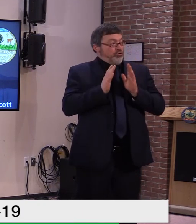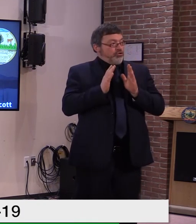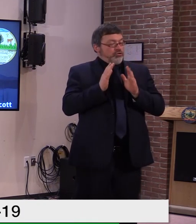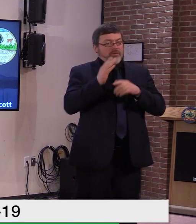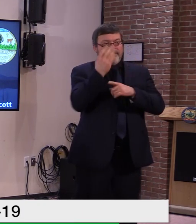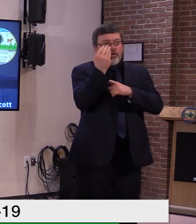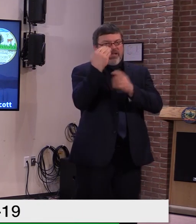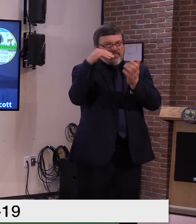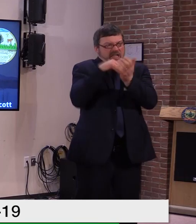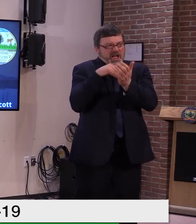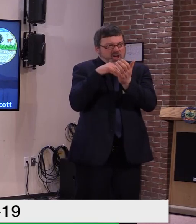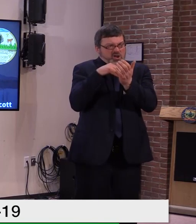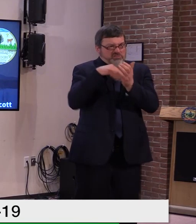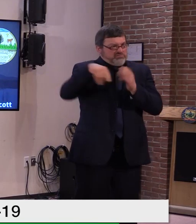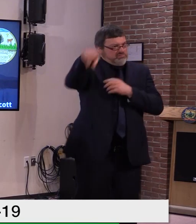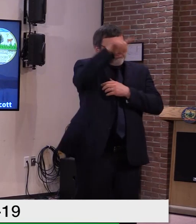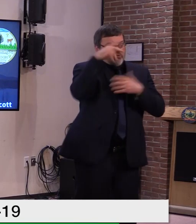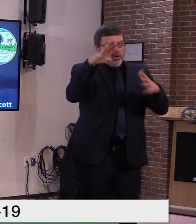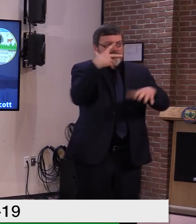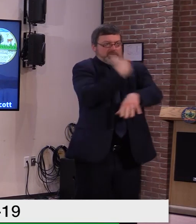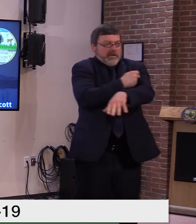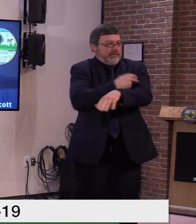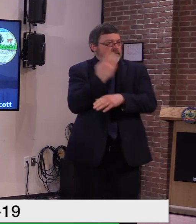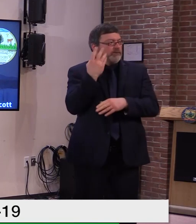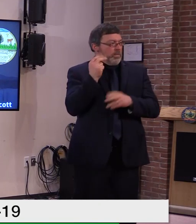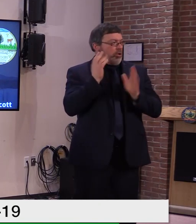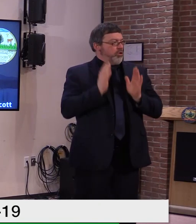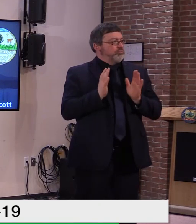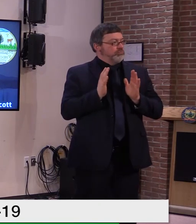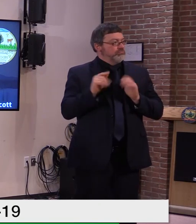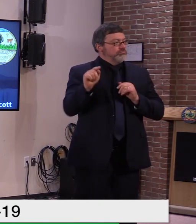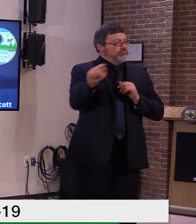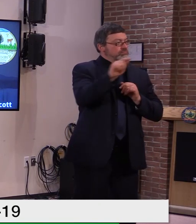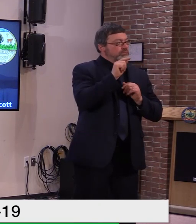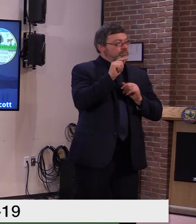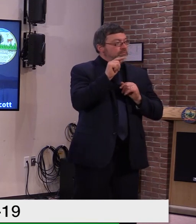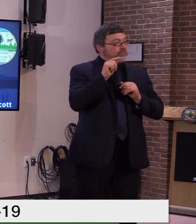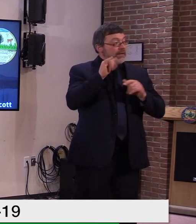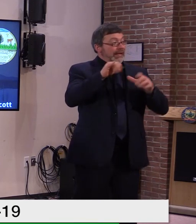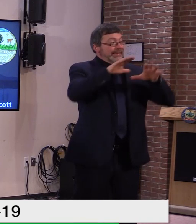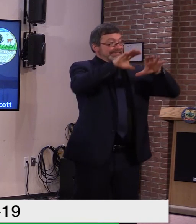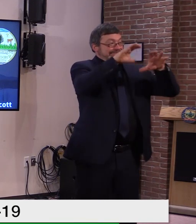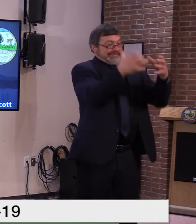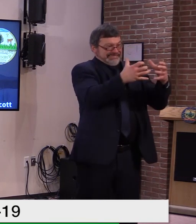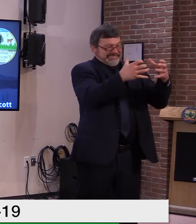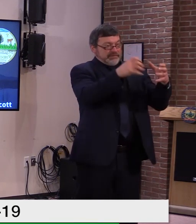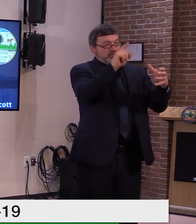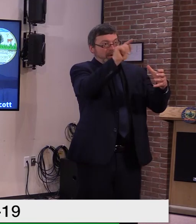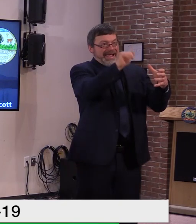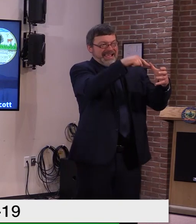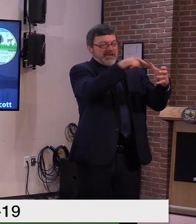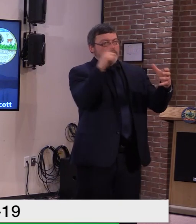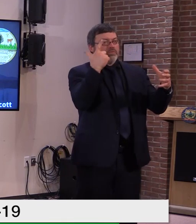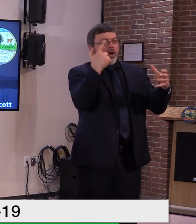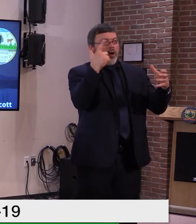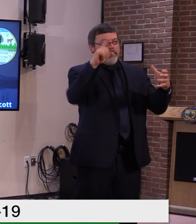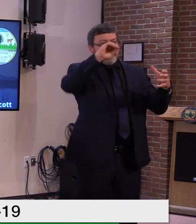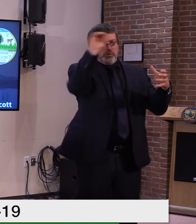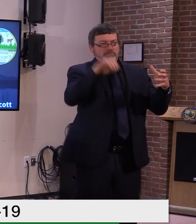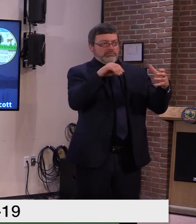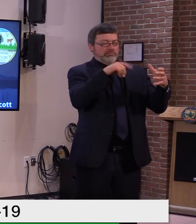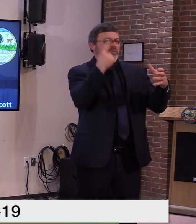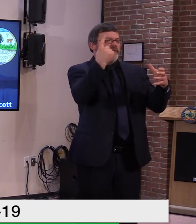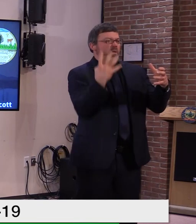phase 1A has been vaccinated, and 2% of the overall eligible population here in Vermont has been